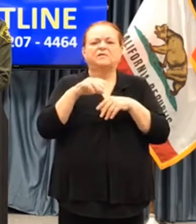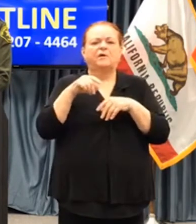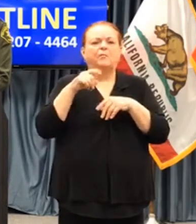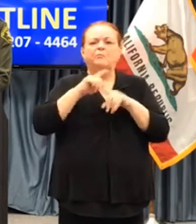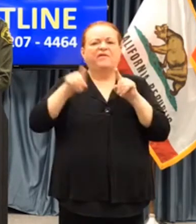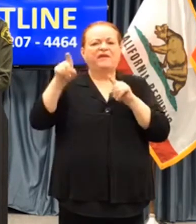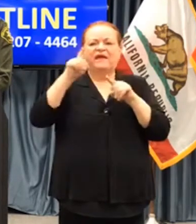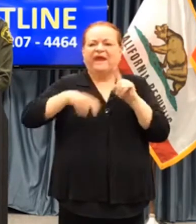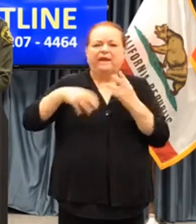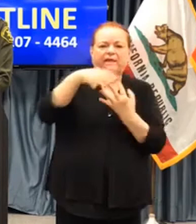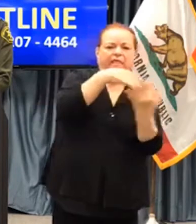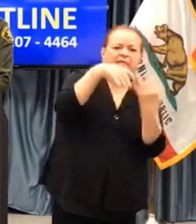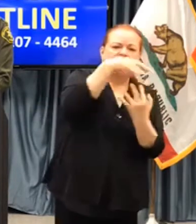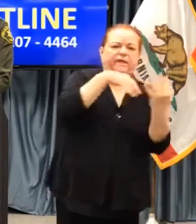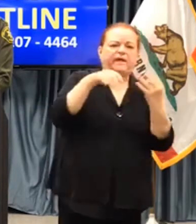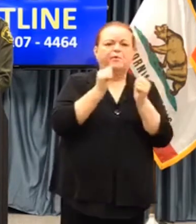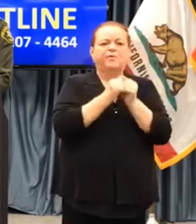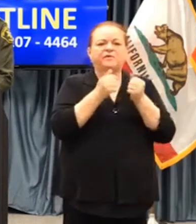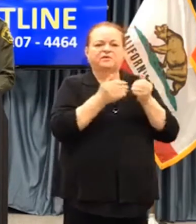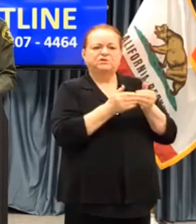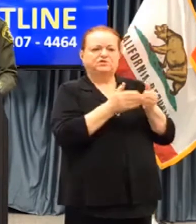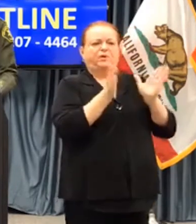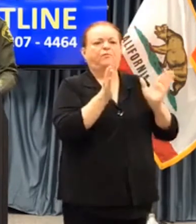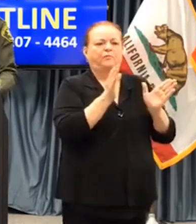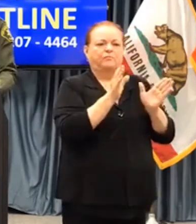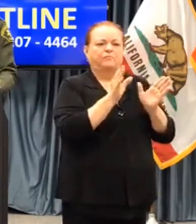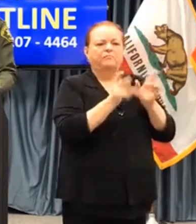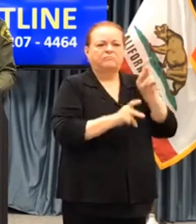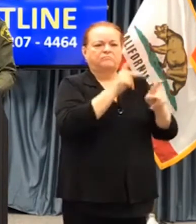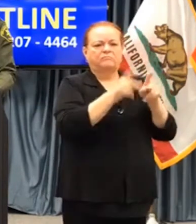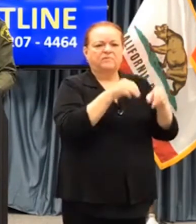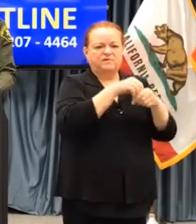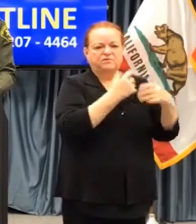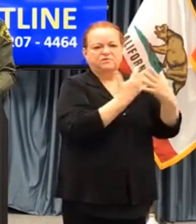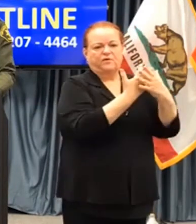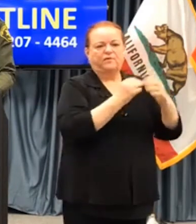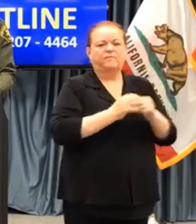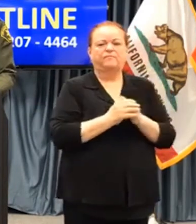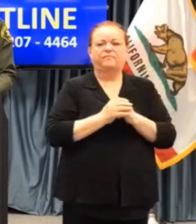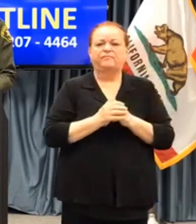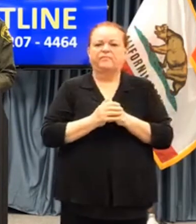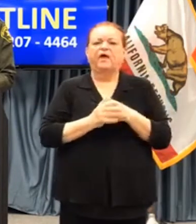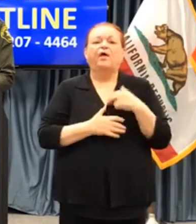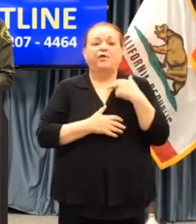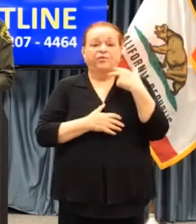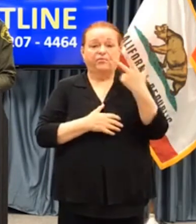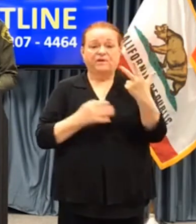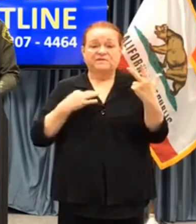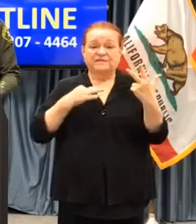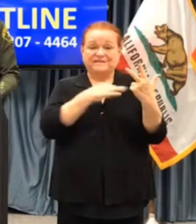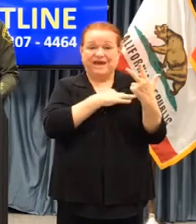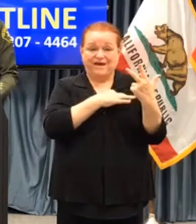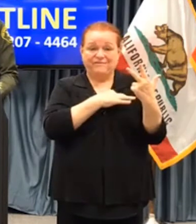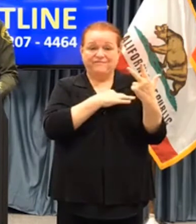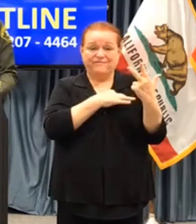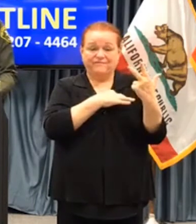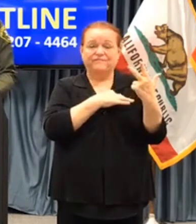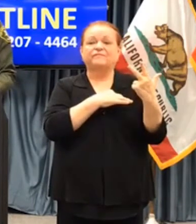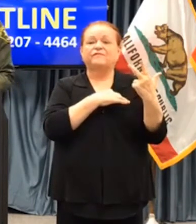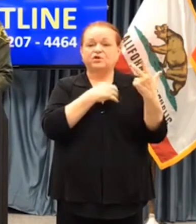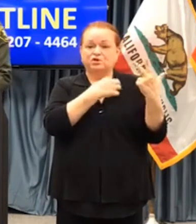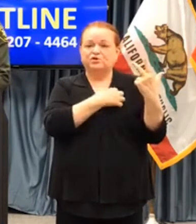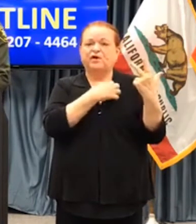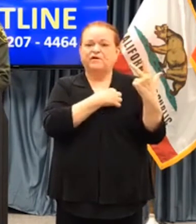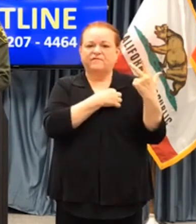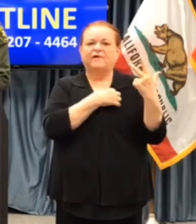commingled with the main jail population as a precautionary measure. And we have had 3 of our staff members working in the jail, deputy sheriffs, who